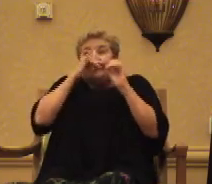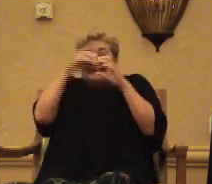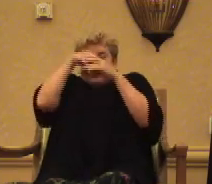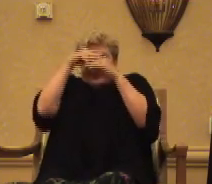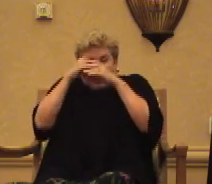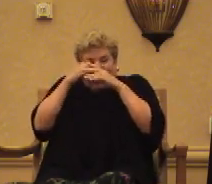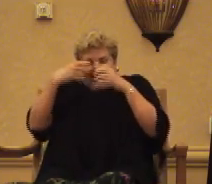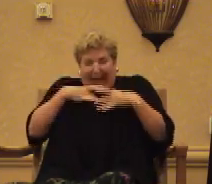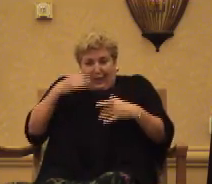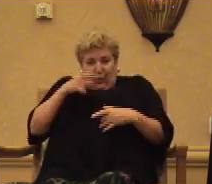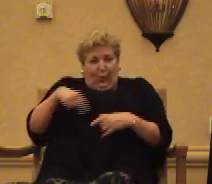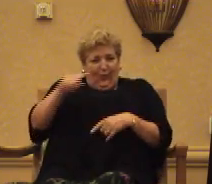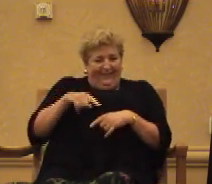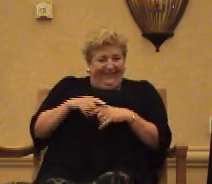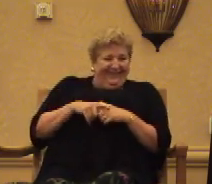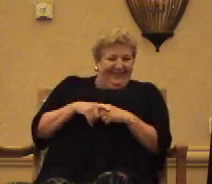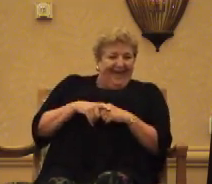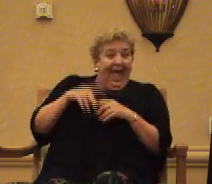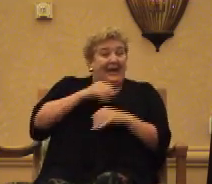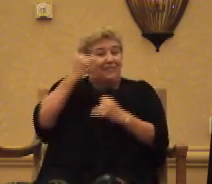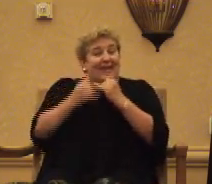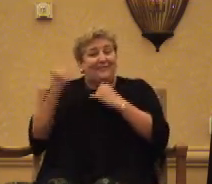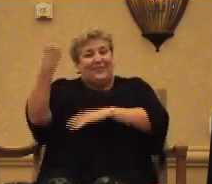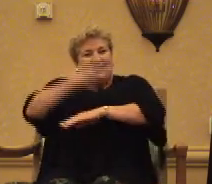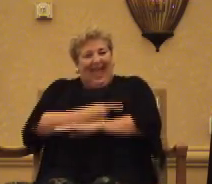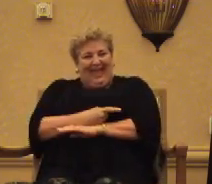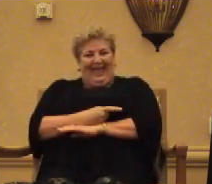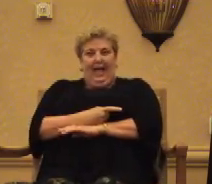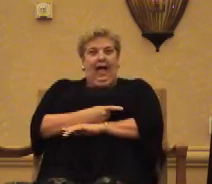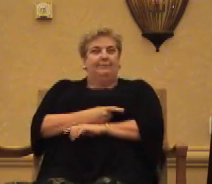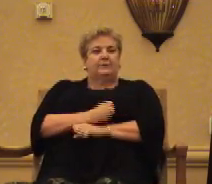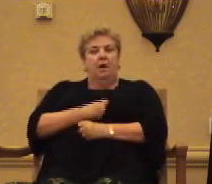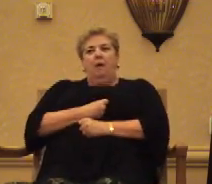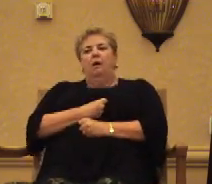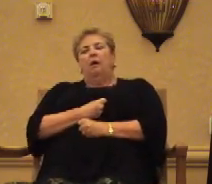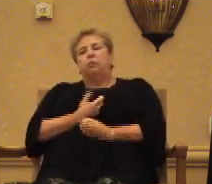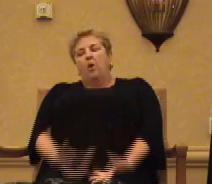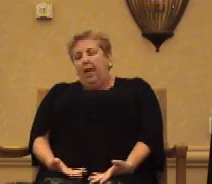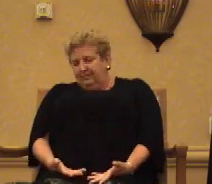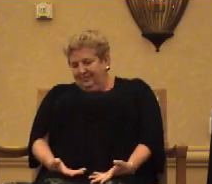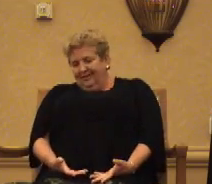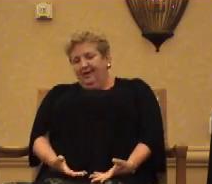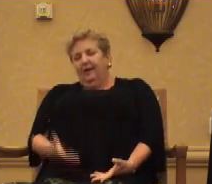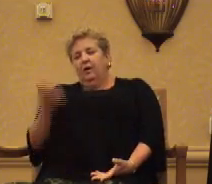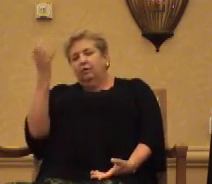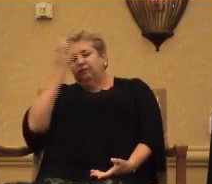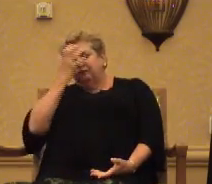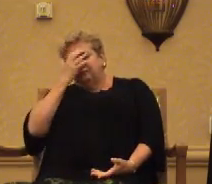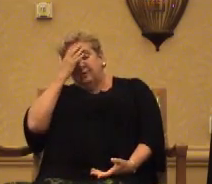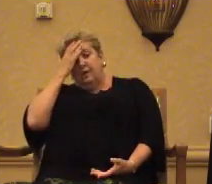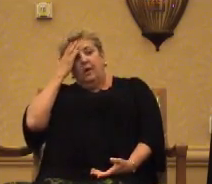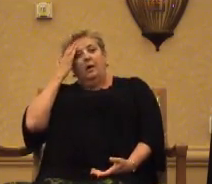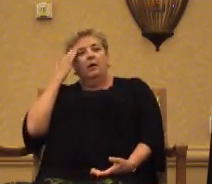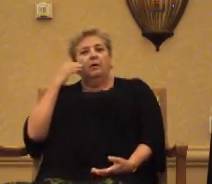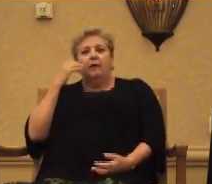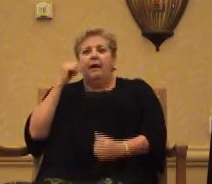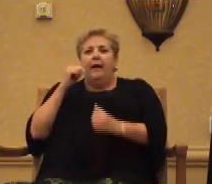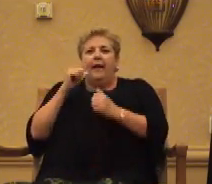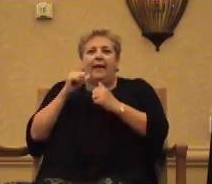just all the time. And by the end of the day, I'm just like worn out. I get terminal illnesses, like every third or fourth day.